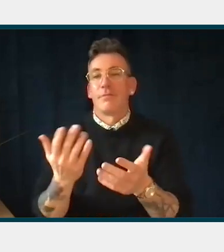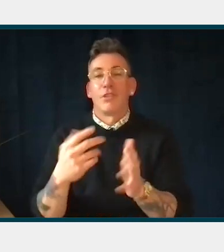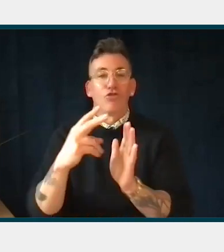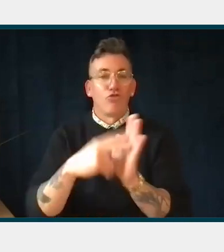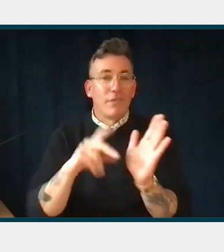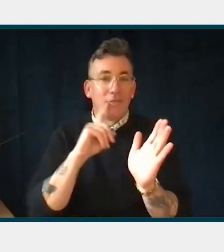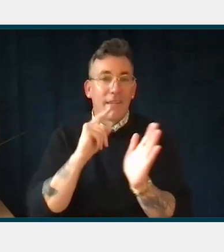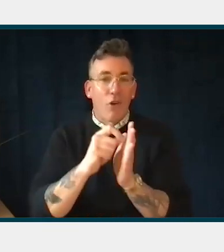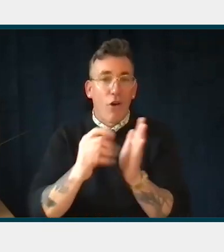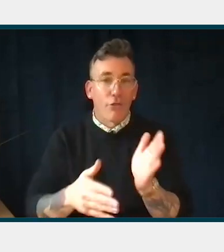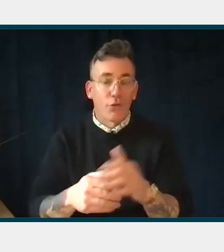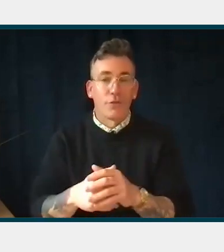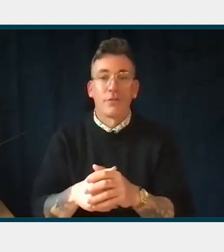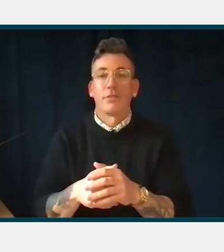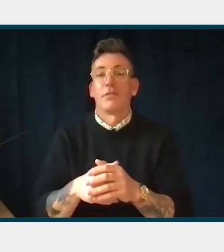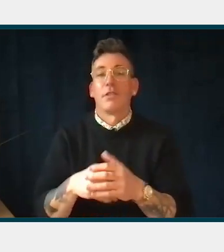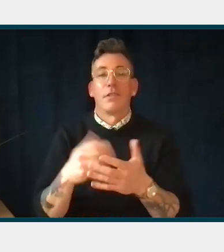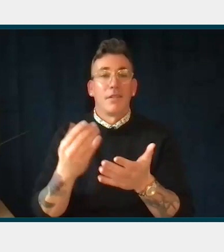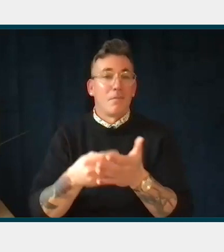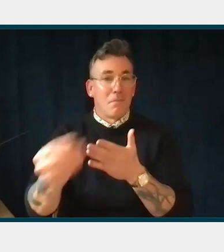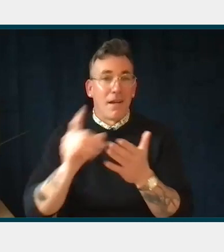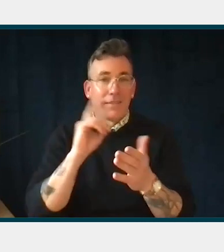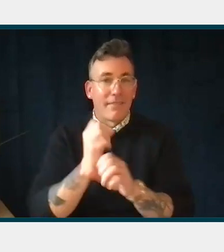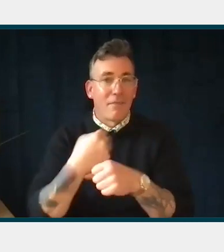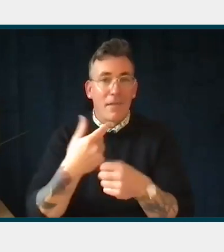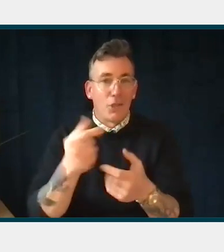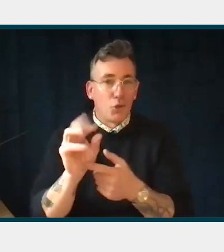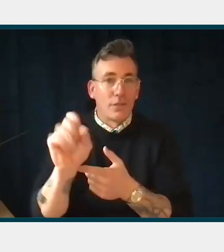Follow deaf creators. Read deaf authors.